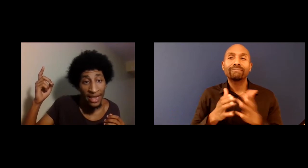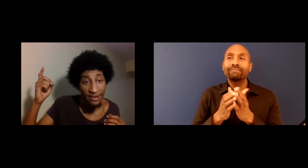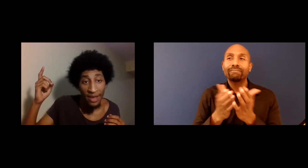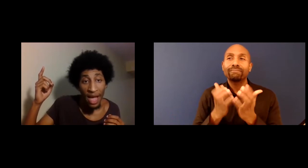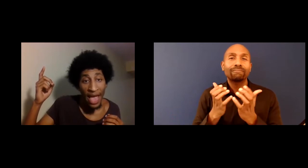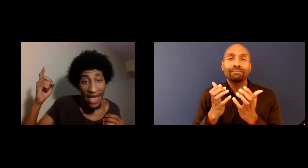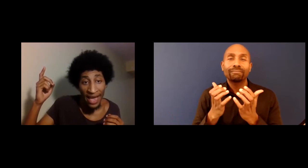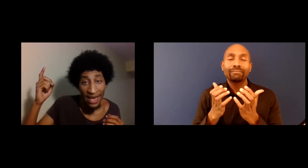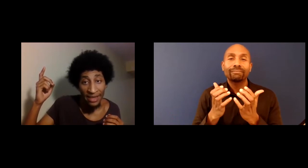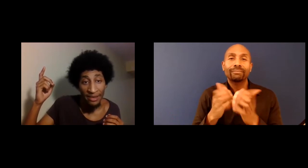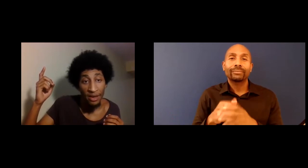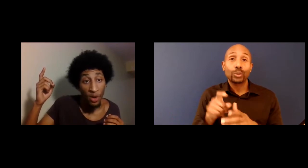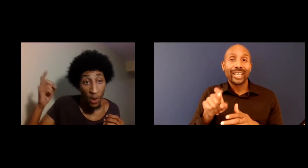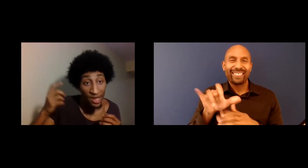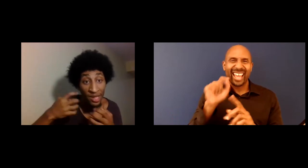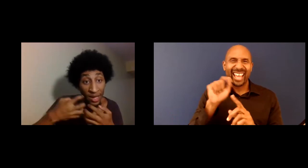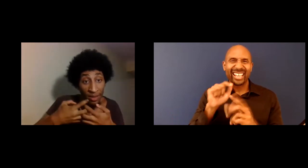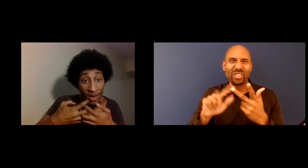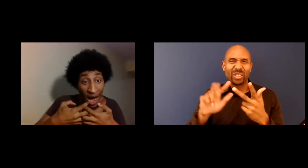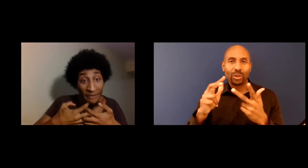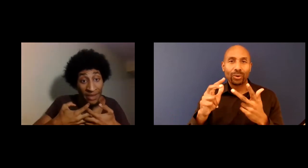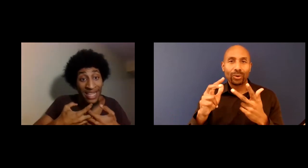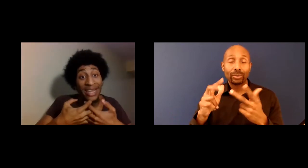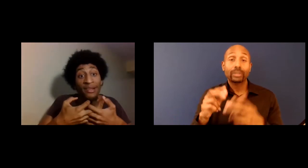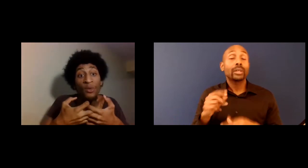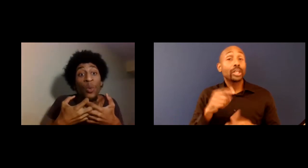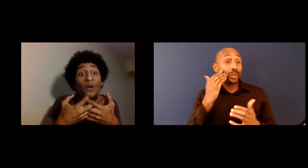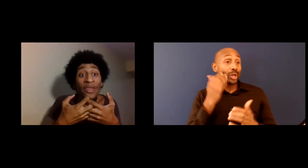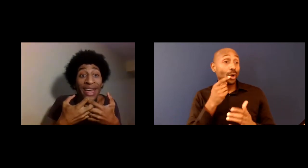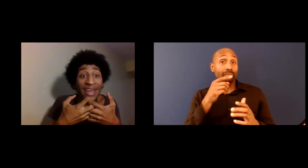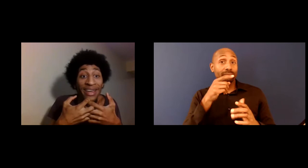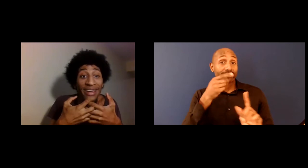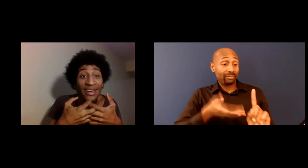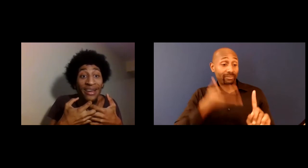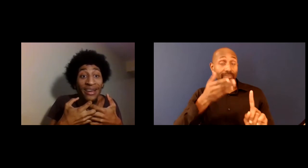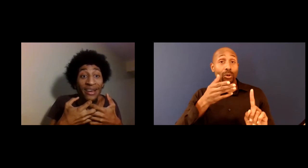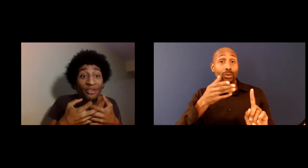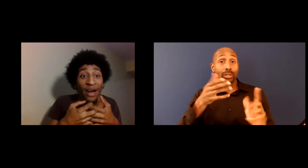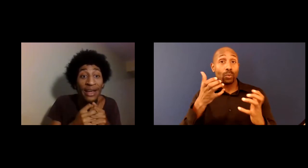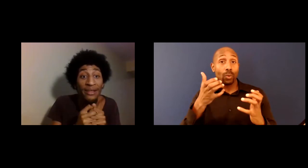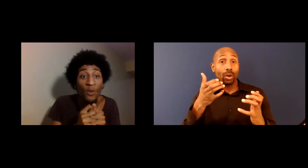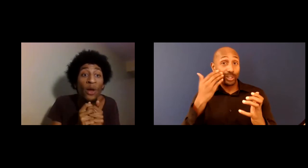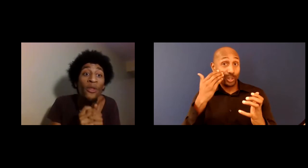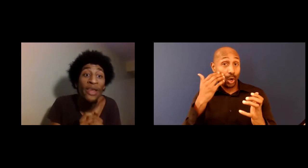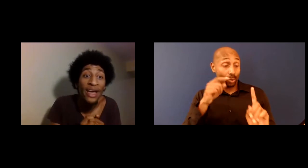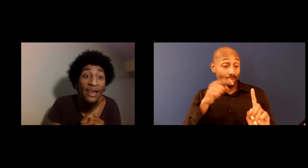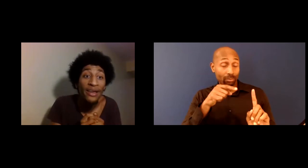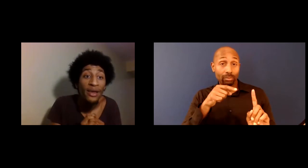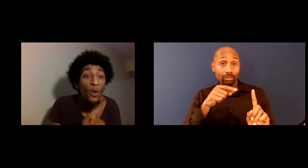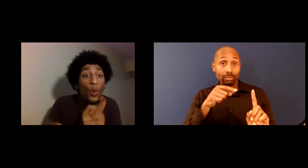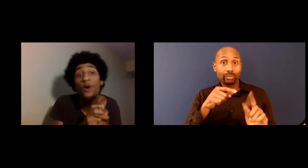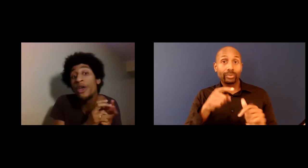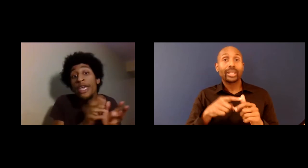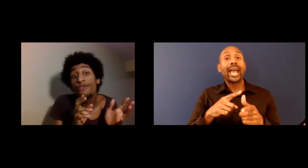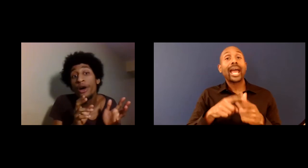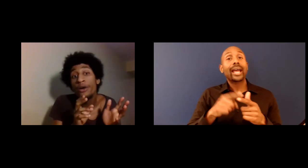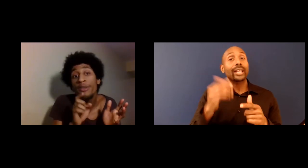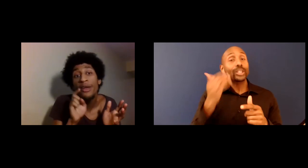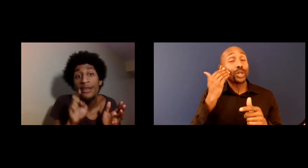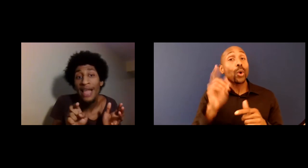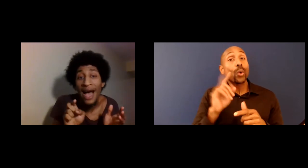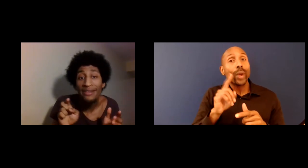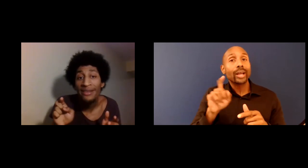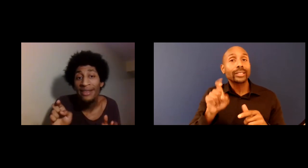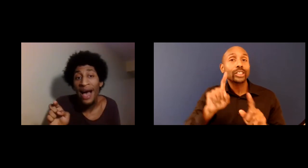to get it. And the question, the conflict is, will they? Right? Will they? Will the